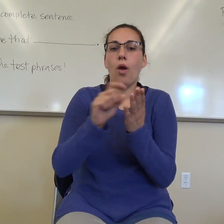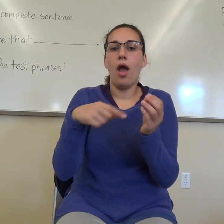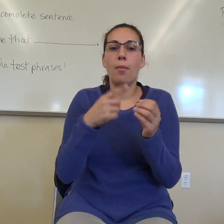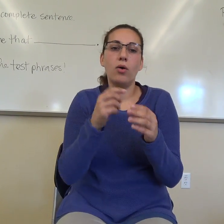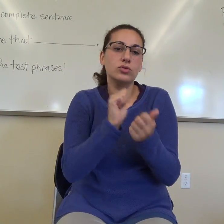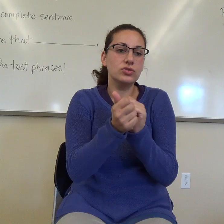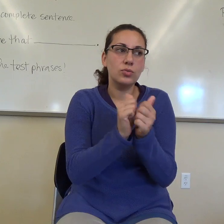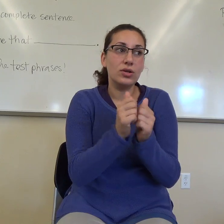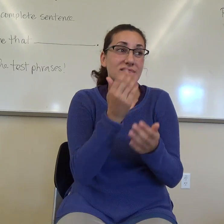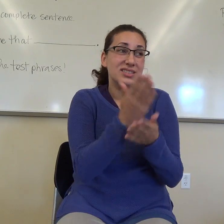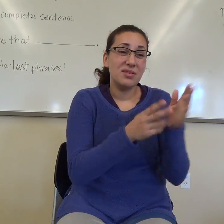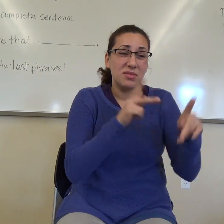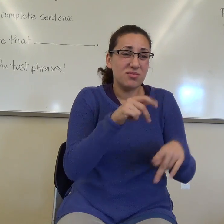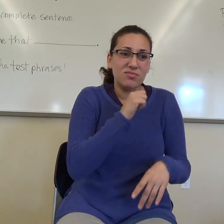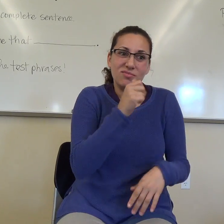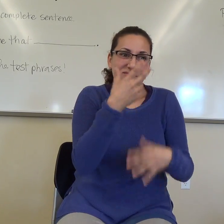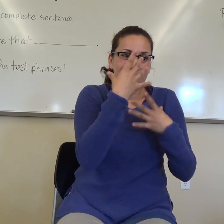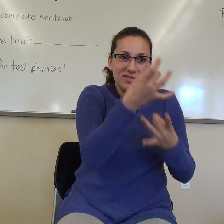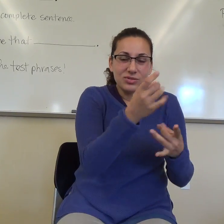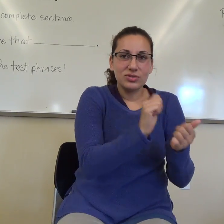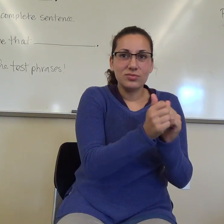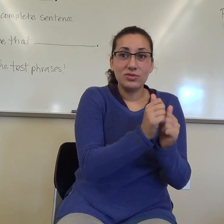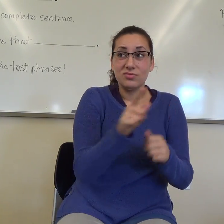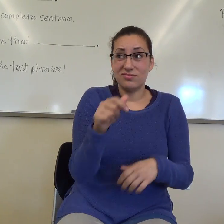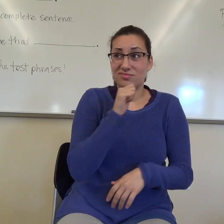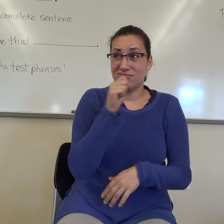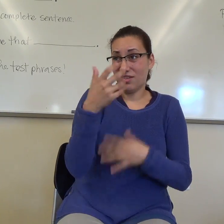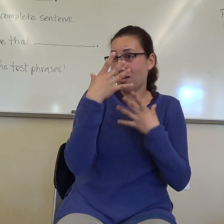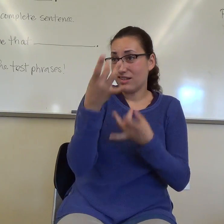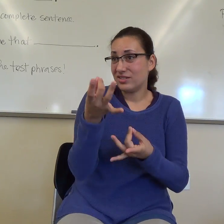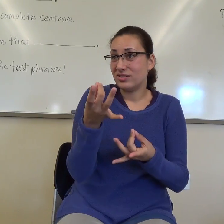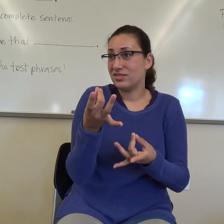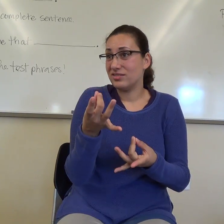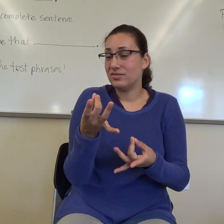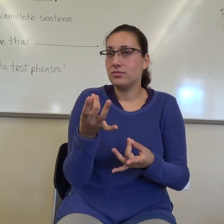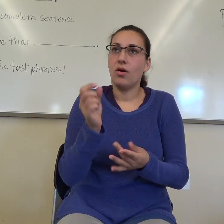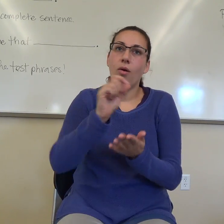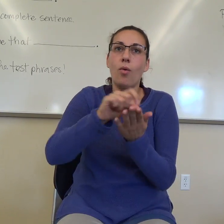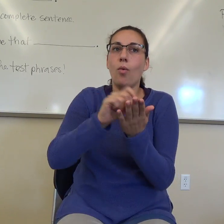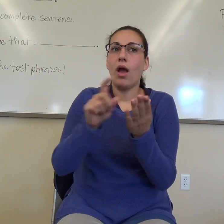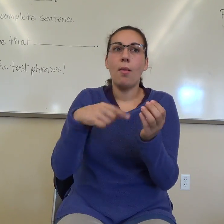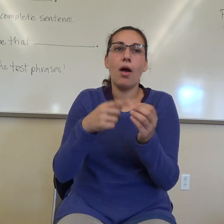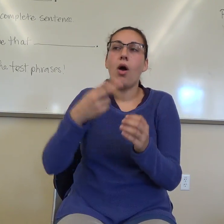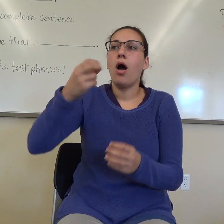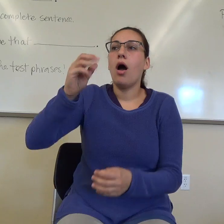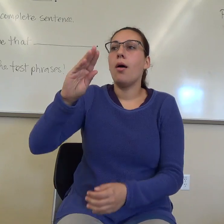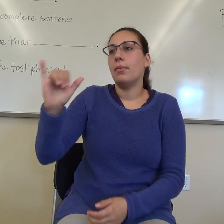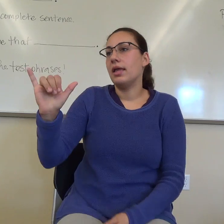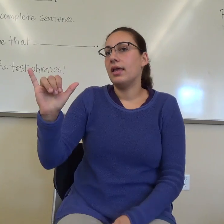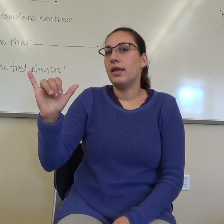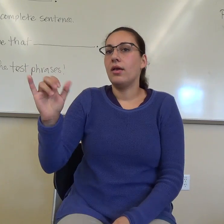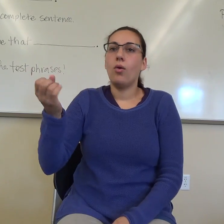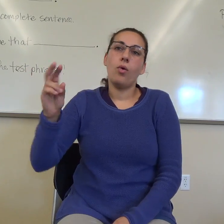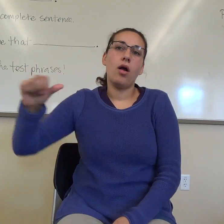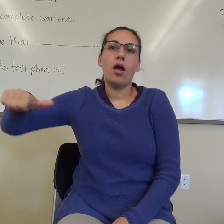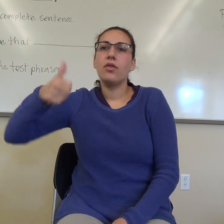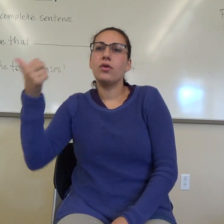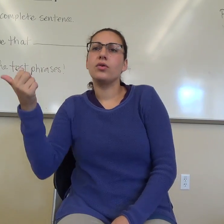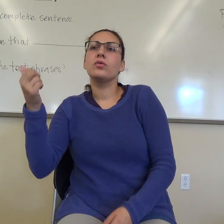people aren't interested. So if you're not interested in sports, write about a hobby or other pastime. What does this word mean?